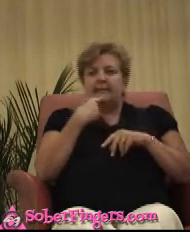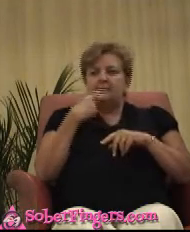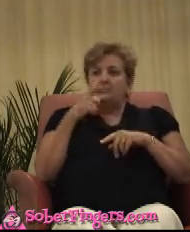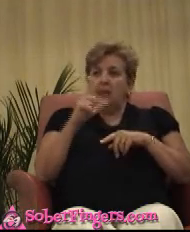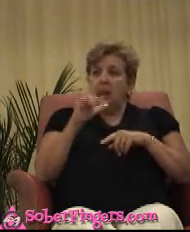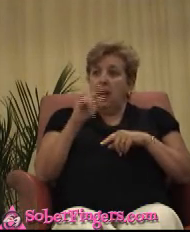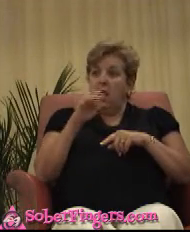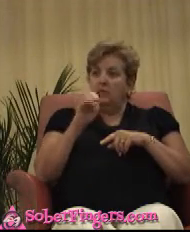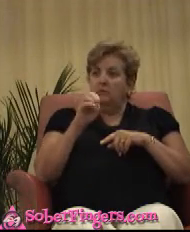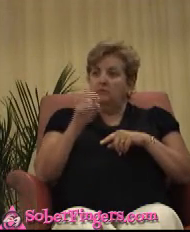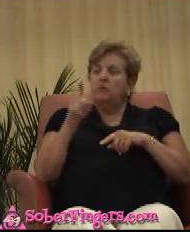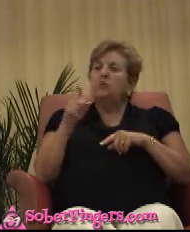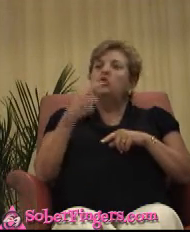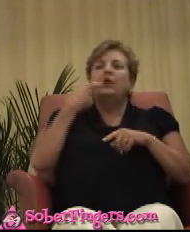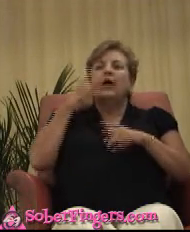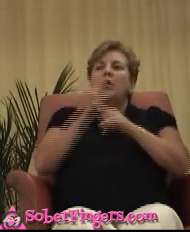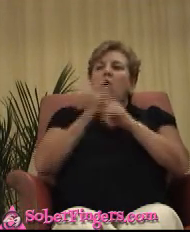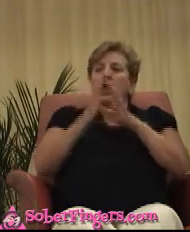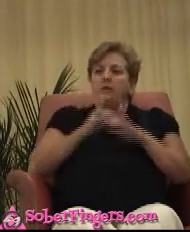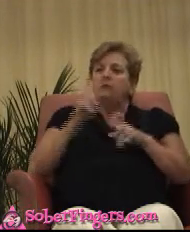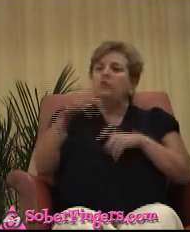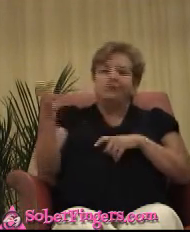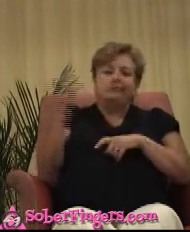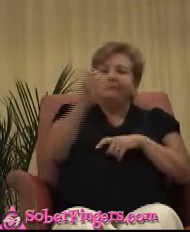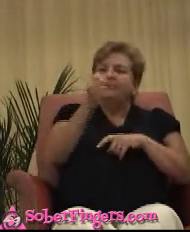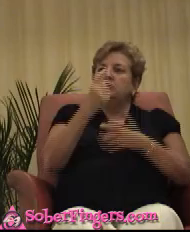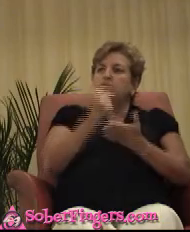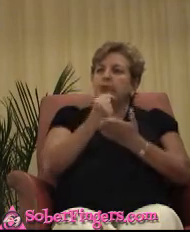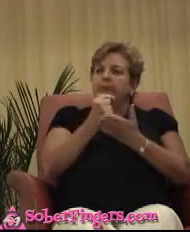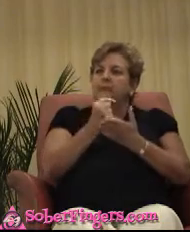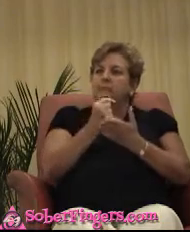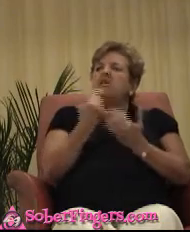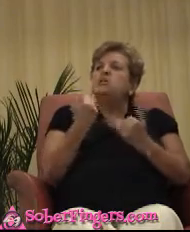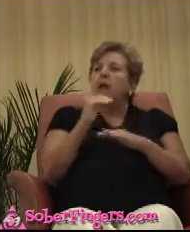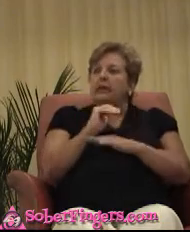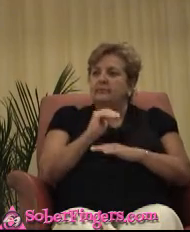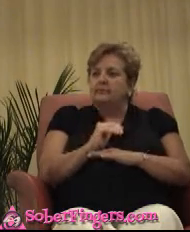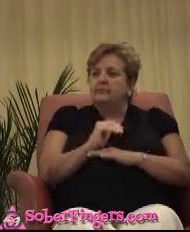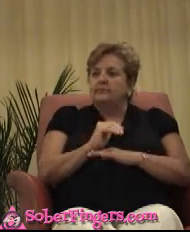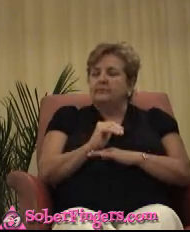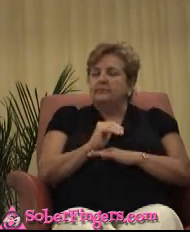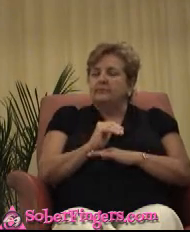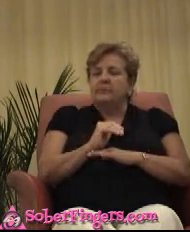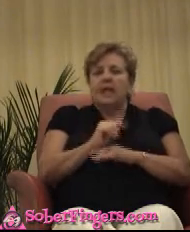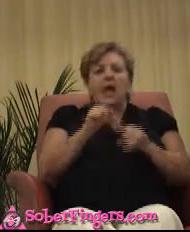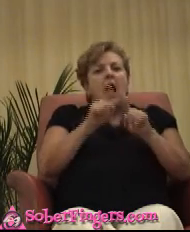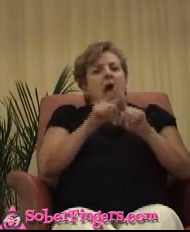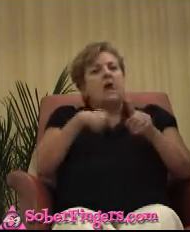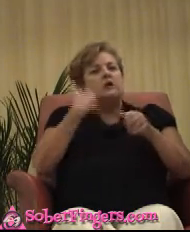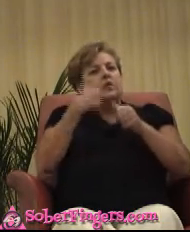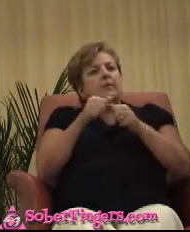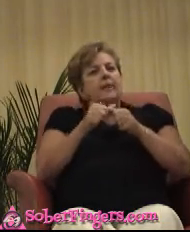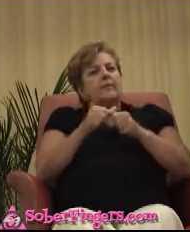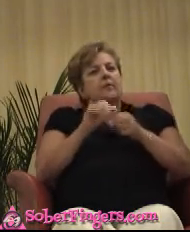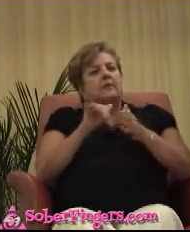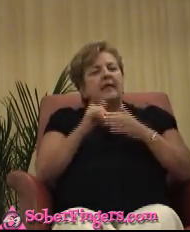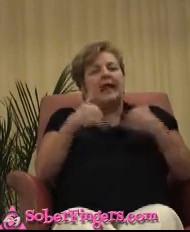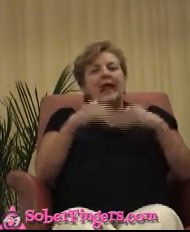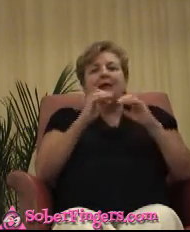tonight. The thing that I remember also that was tied to that moment is that I had no reaction to that. And